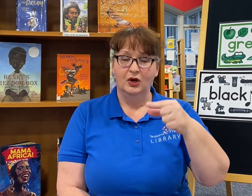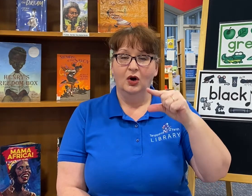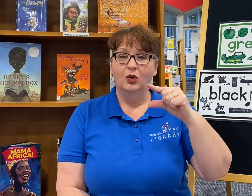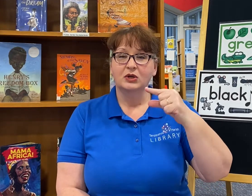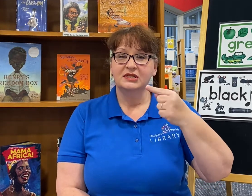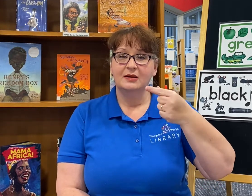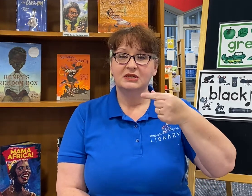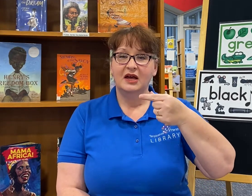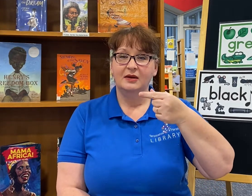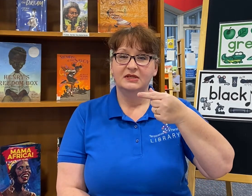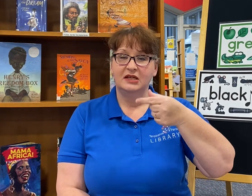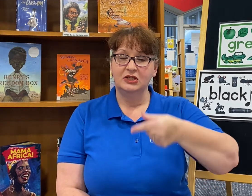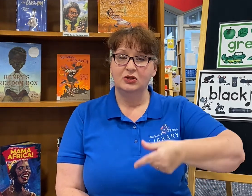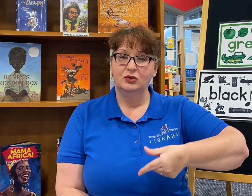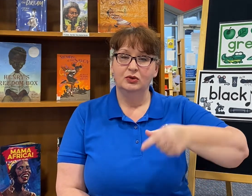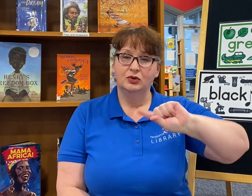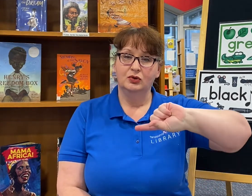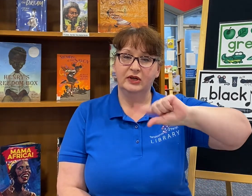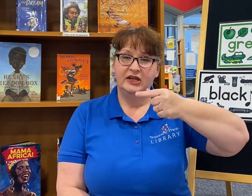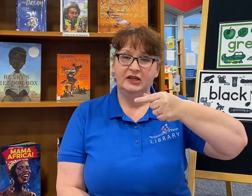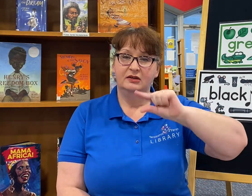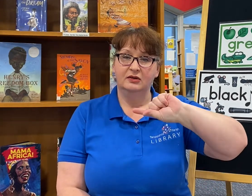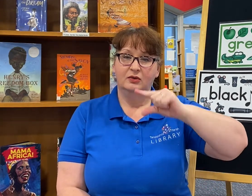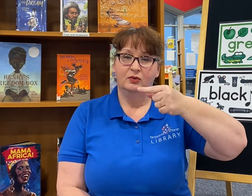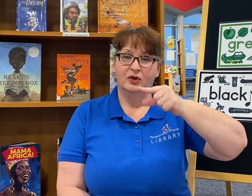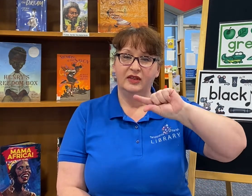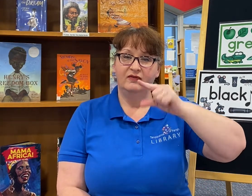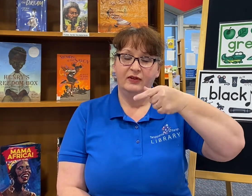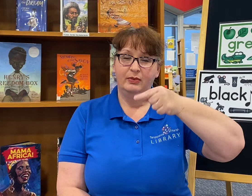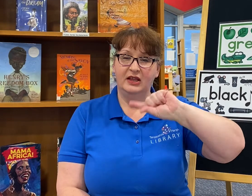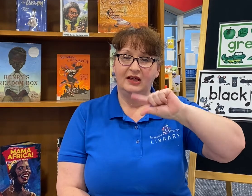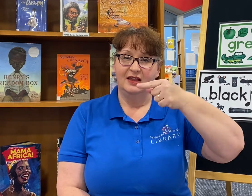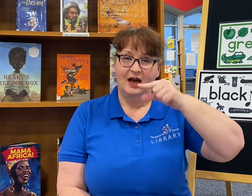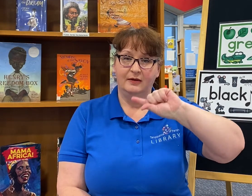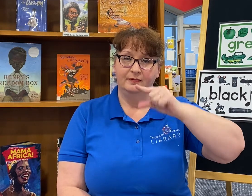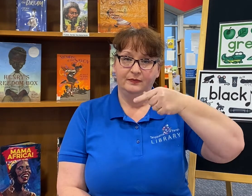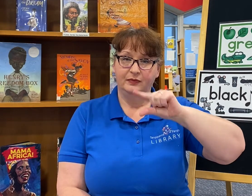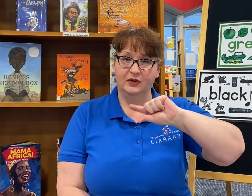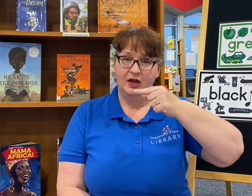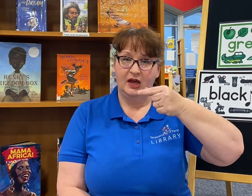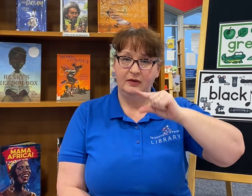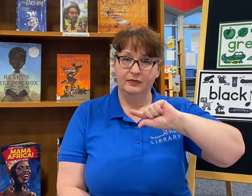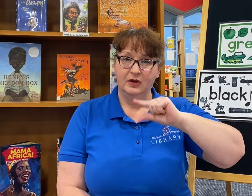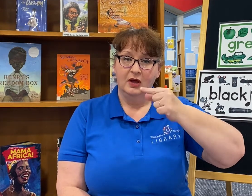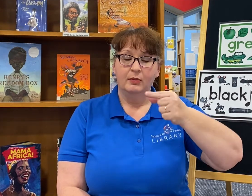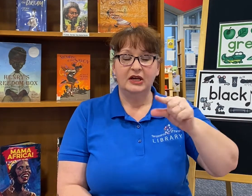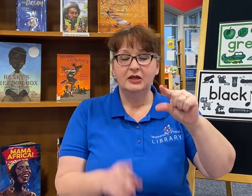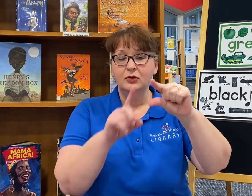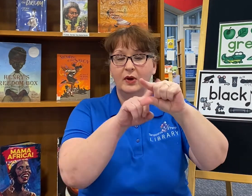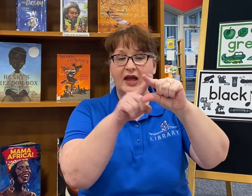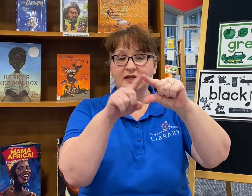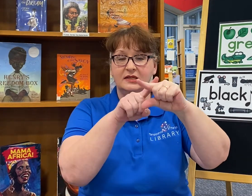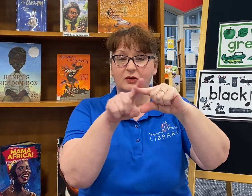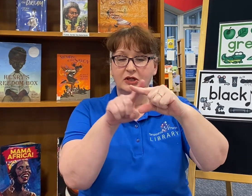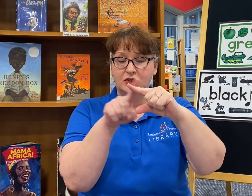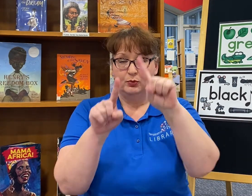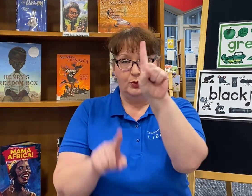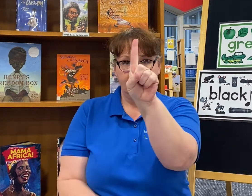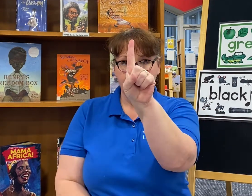or sometimes they do green, where they flip it like that, okay? But either way, it's your pointer